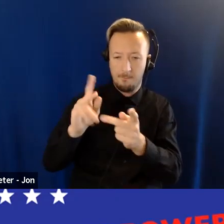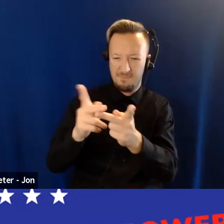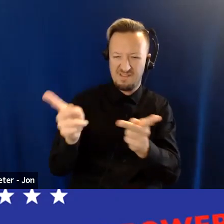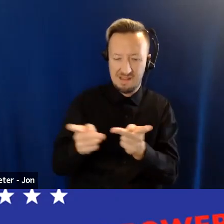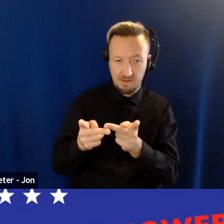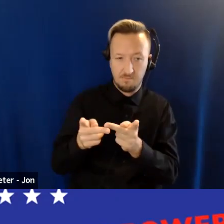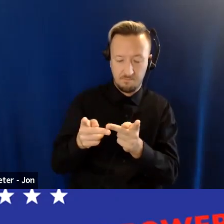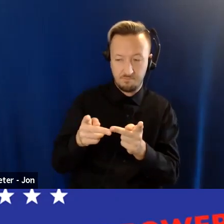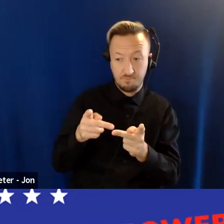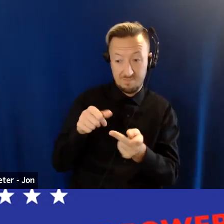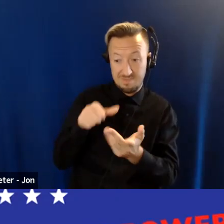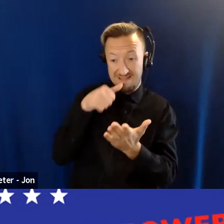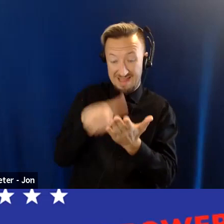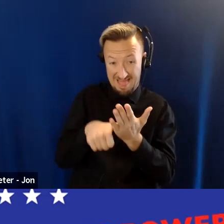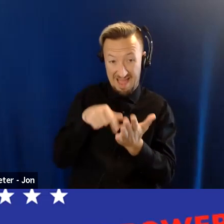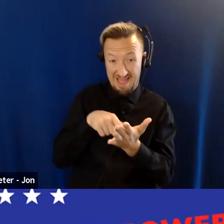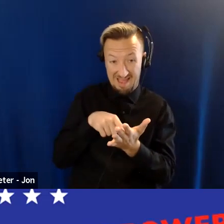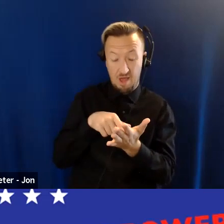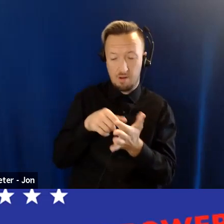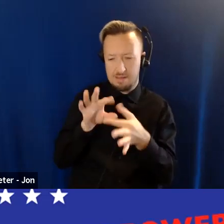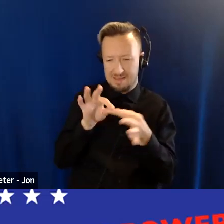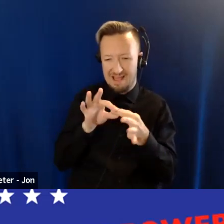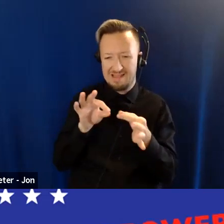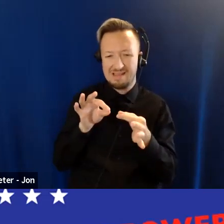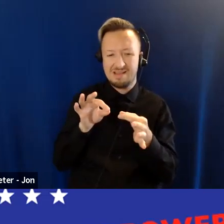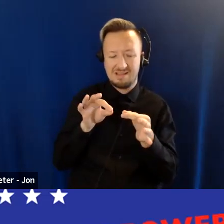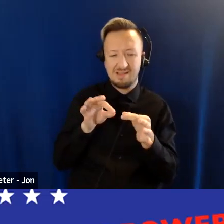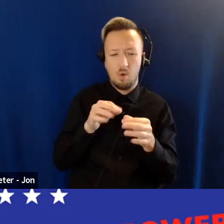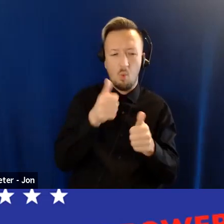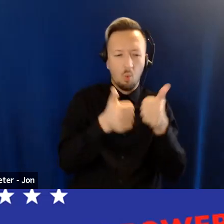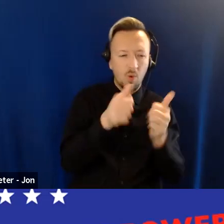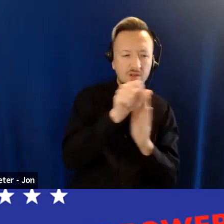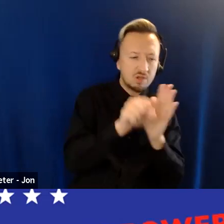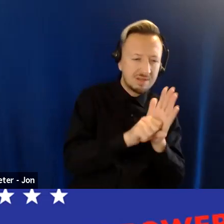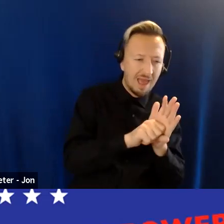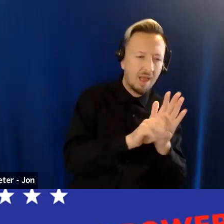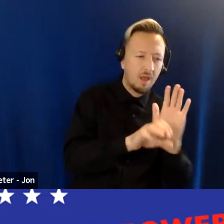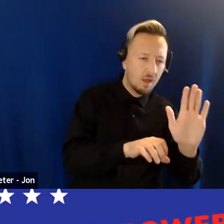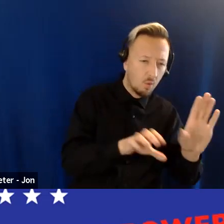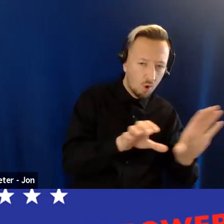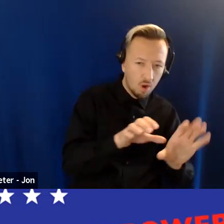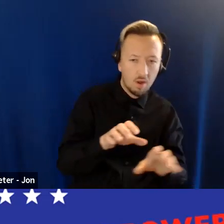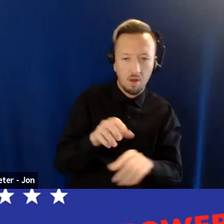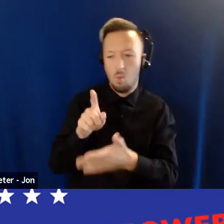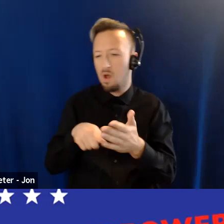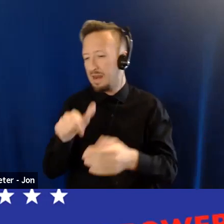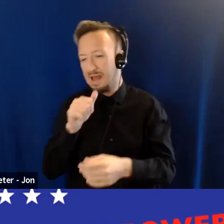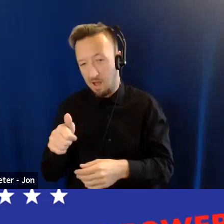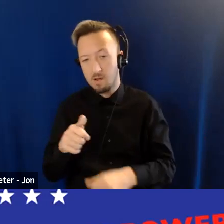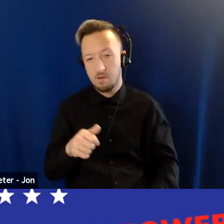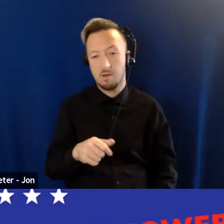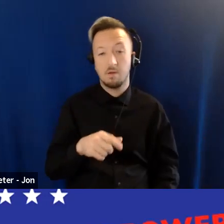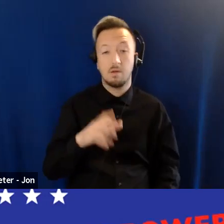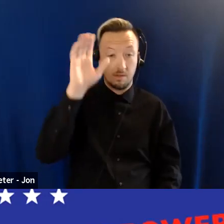which states are doing what, which is very little. We'll be sharing that link momentarily. And this is Marcy, and I would just